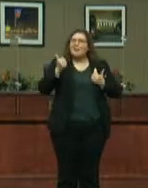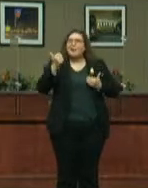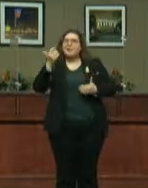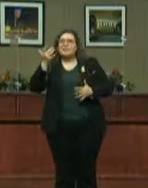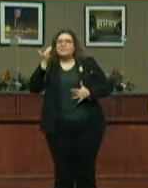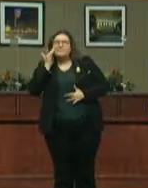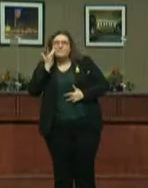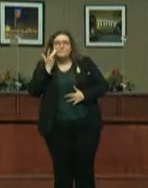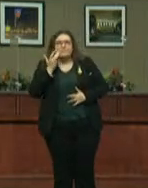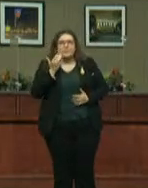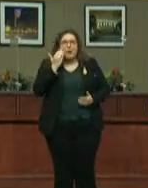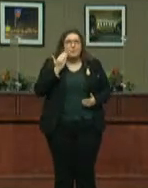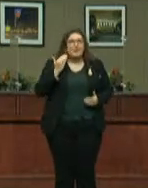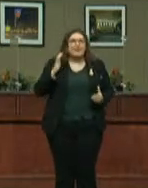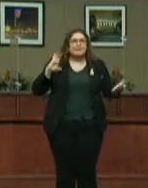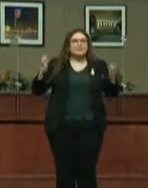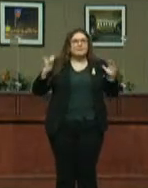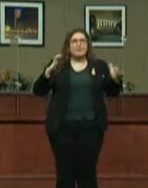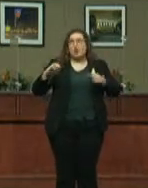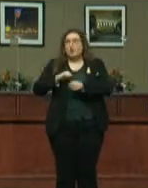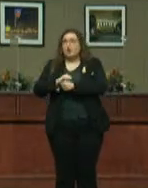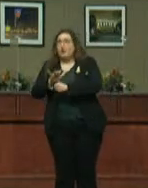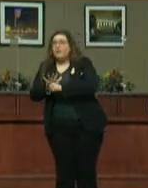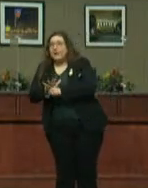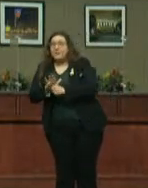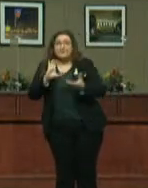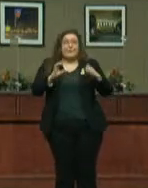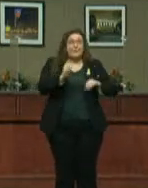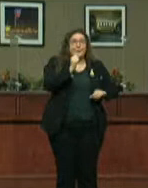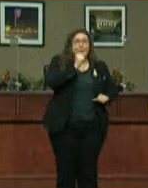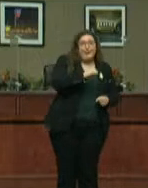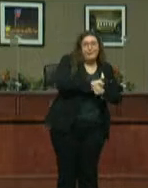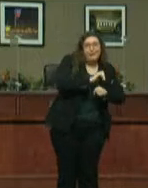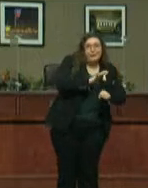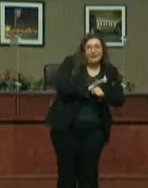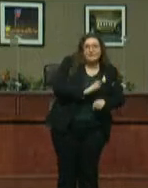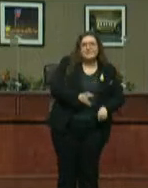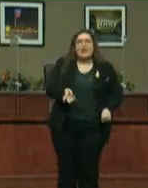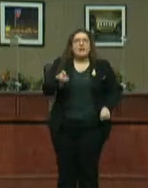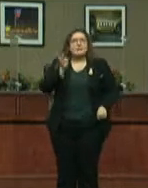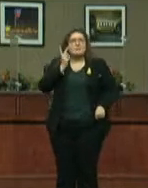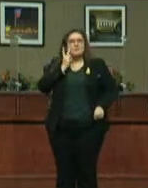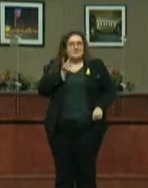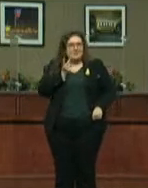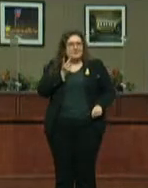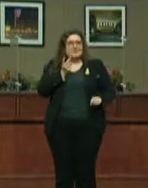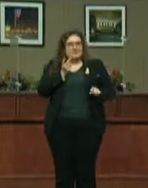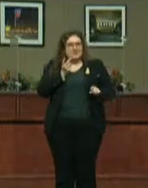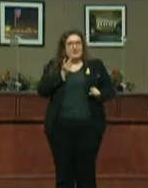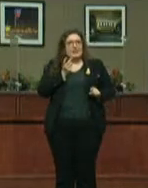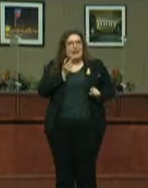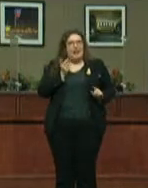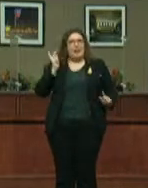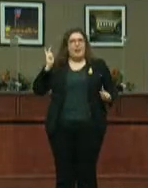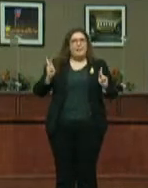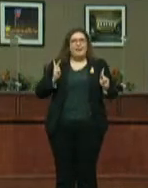and non-COVID-19 cases in ICU. And you see that it has been an increase in